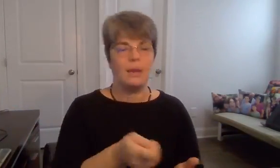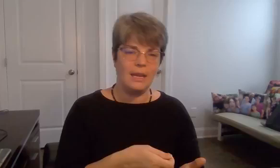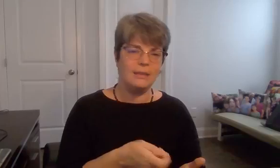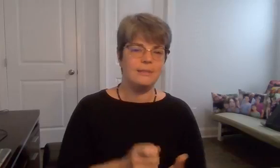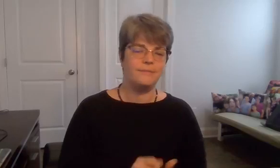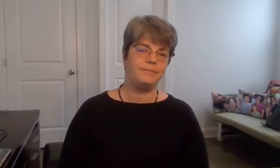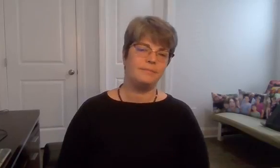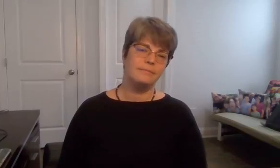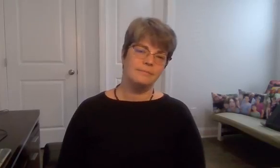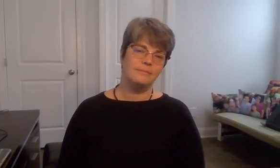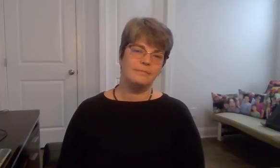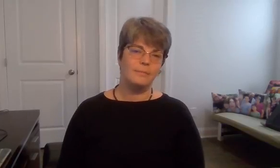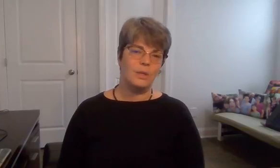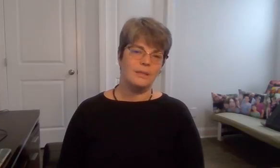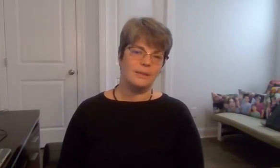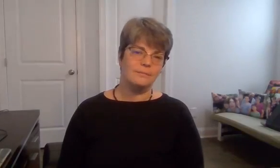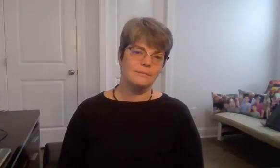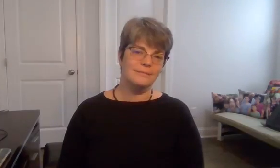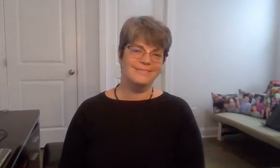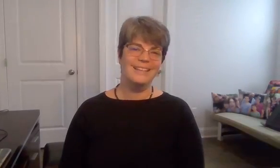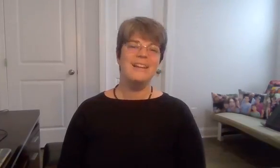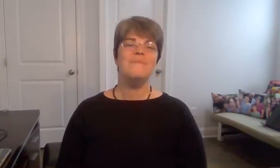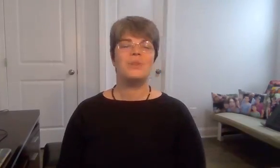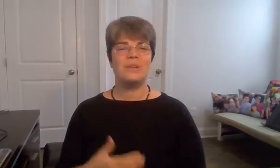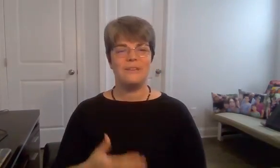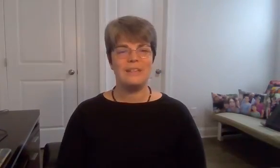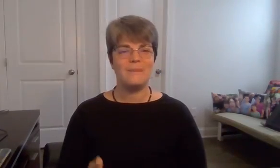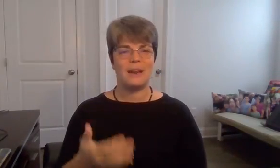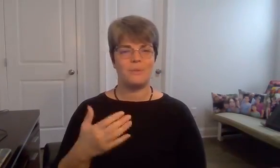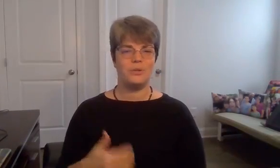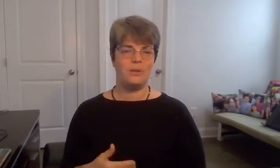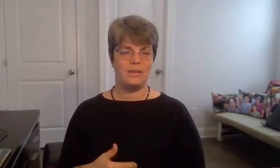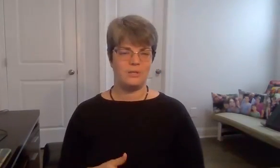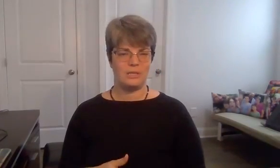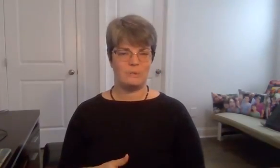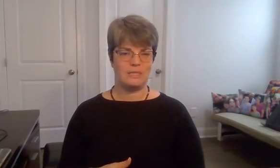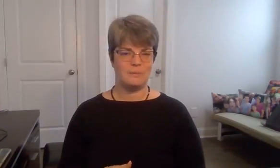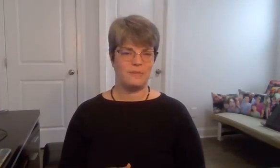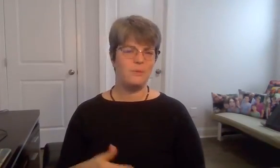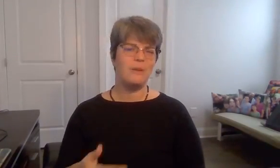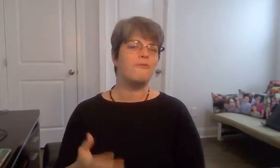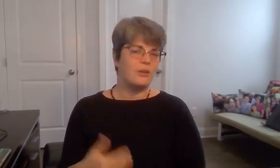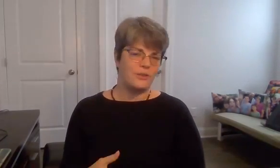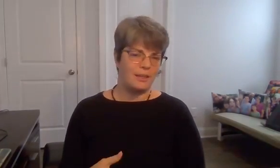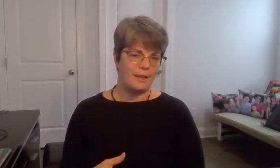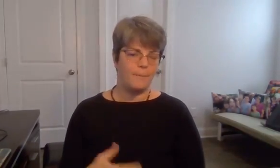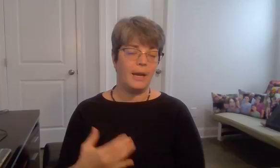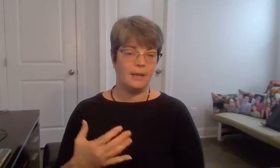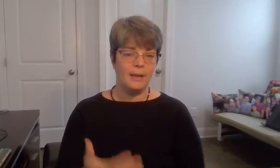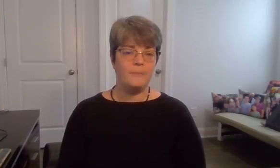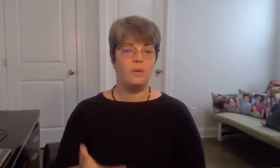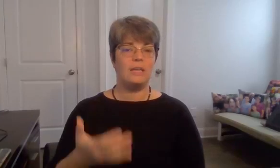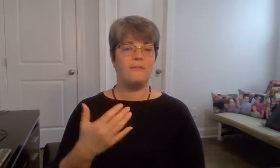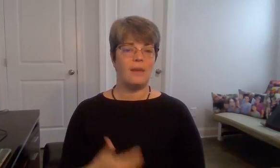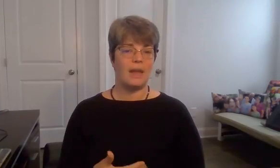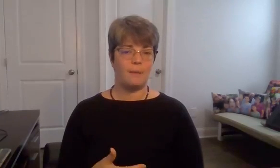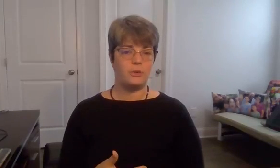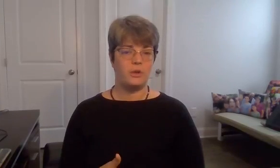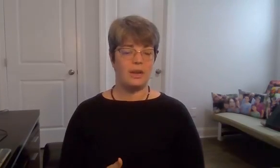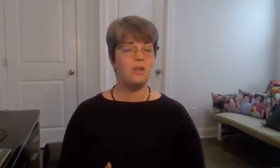bites. Wait a second. So you're giving them that opportunity to express themselves. You don't want to frustrate them, but you want to give them that opportunity. You don't